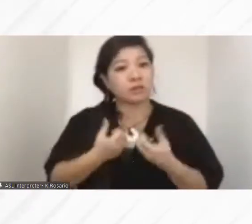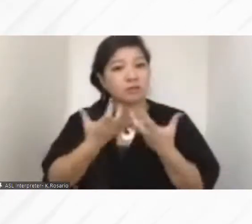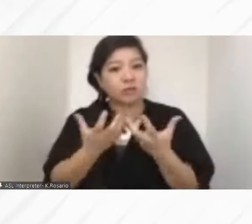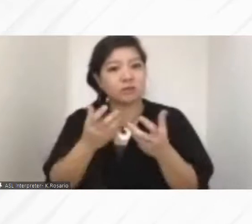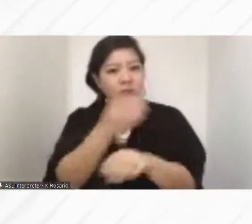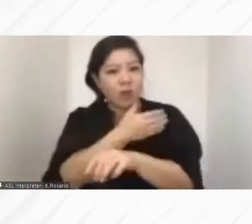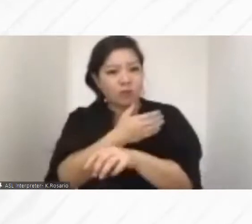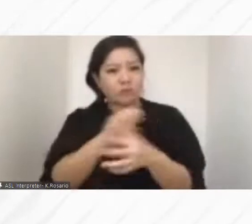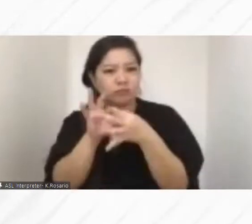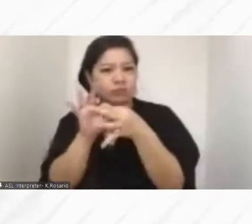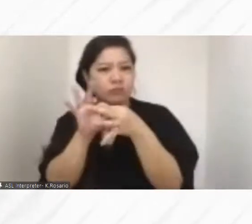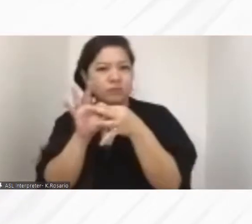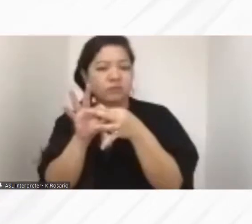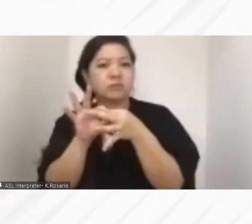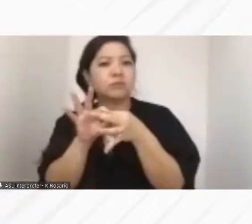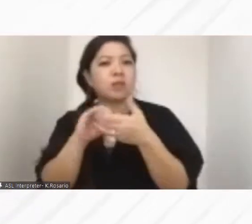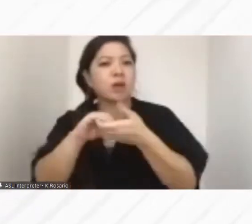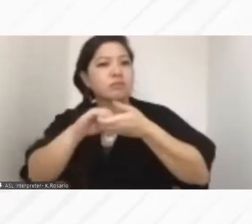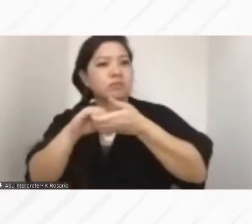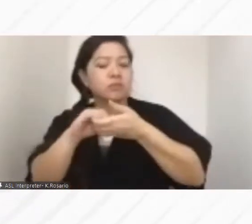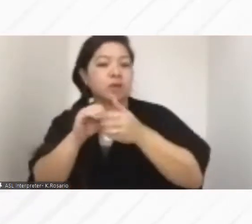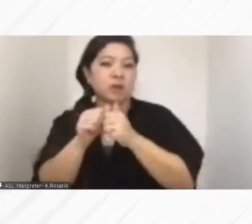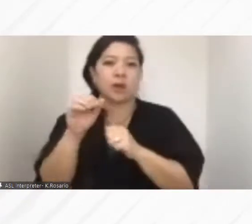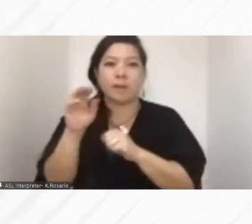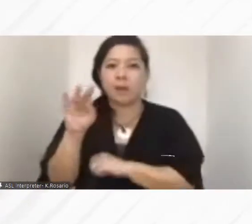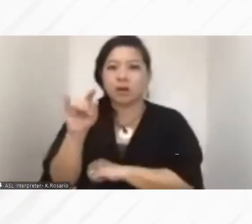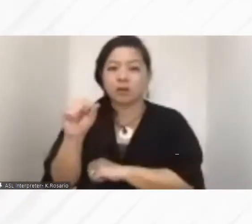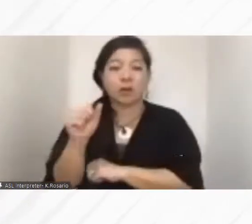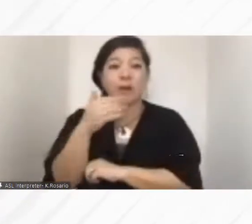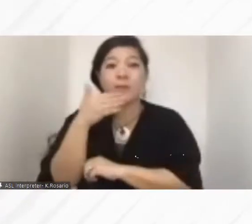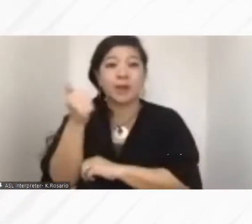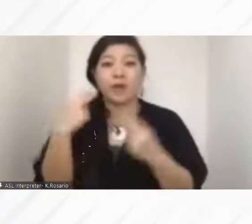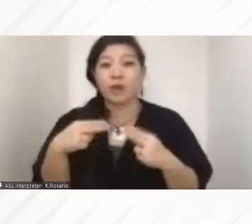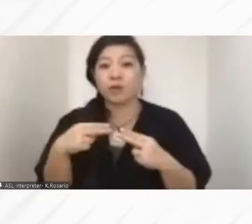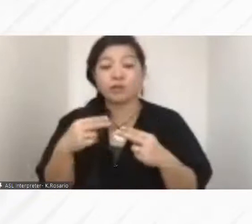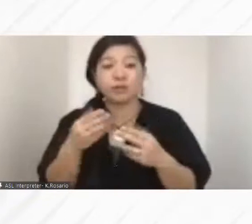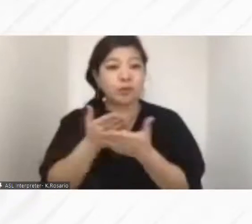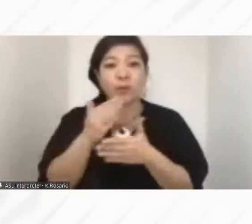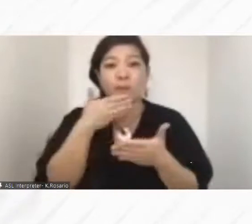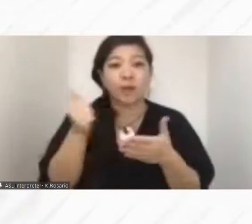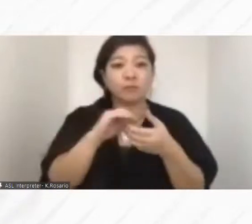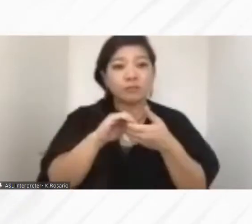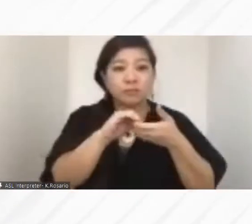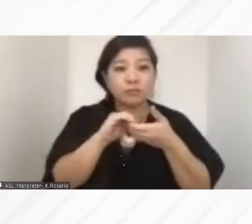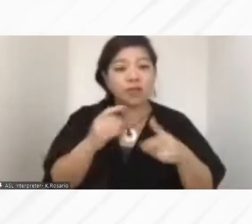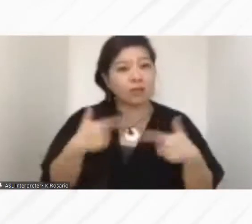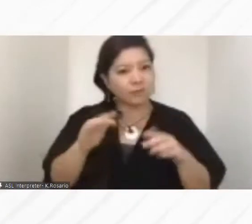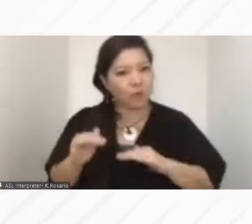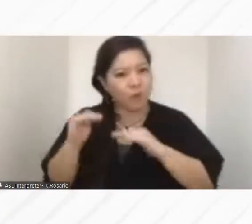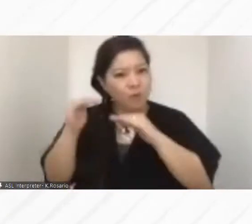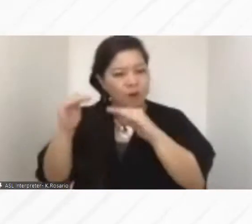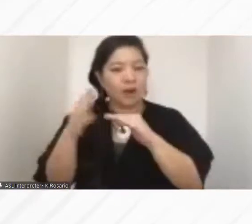personal connections in my own motto, better health through better partnerships, because it's what I lived growing up. And I